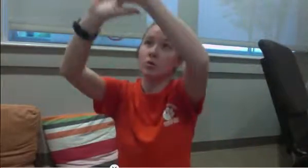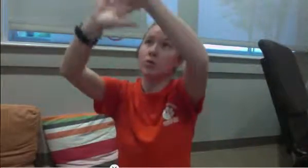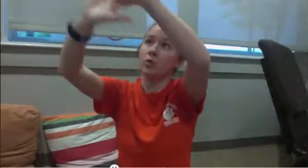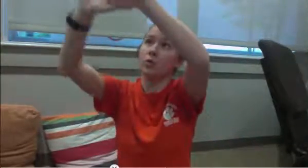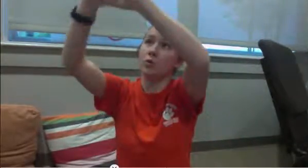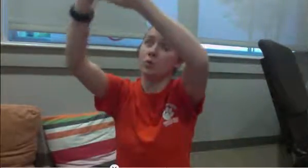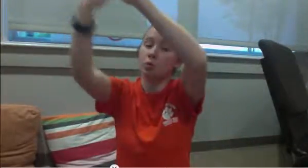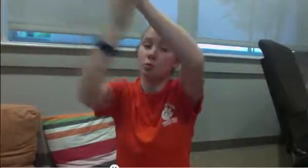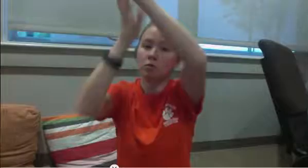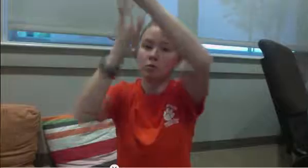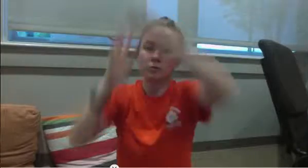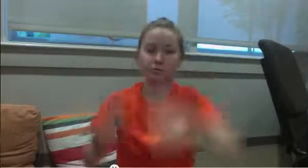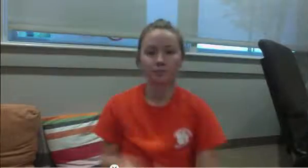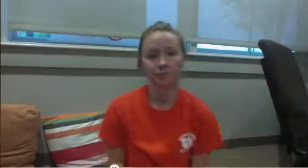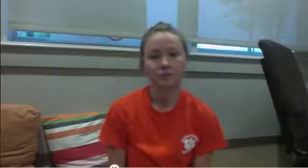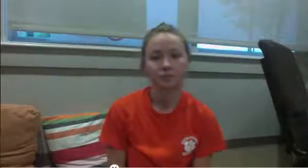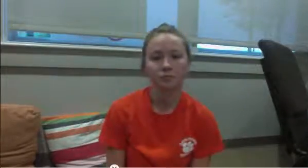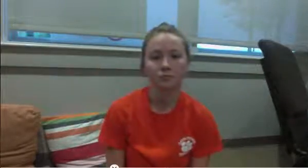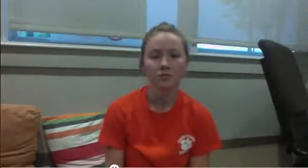It wasn't as vague anymore.